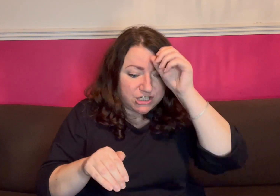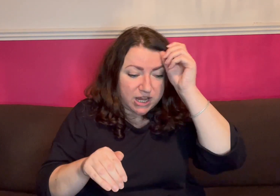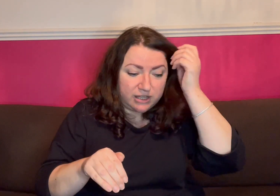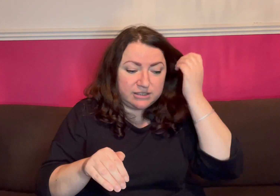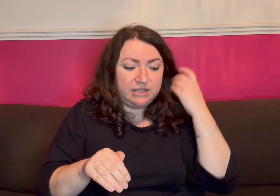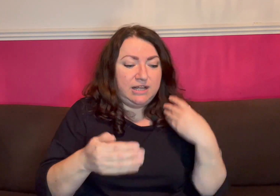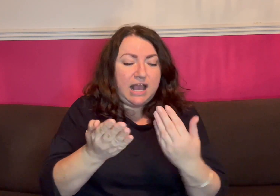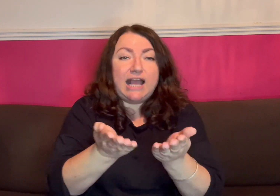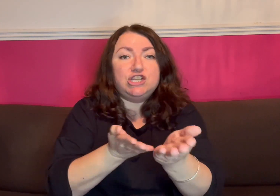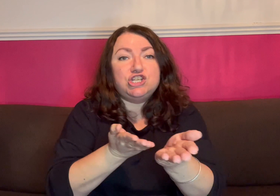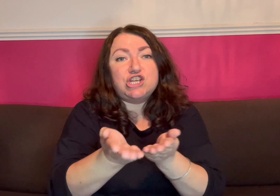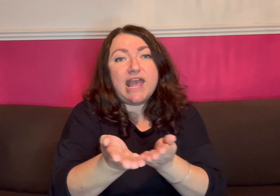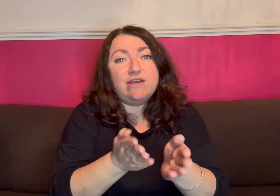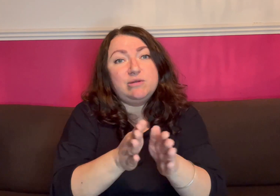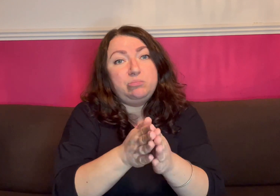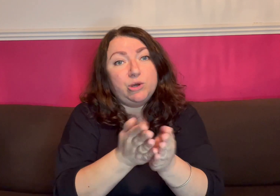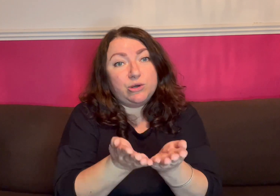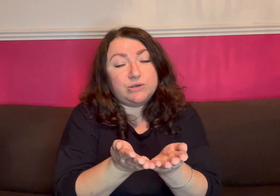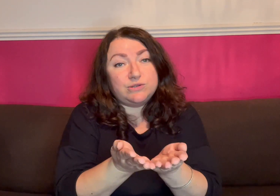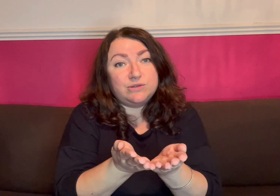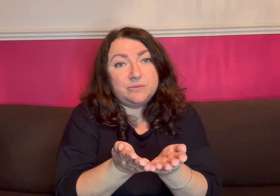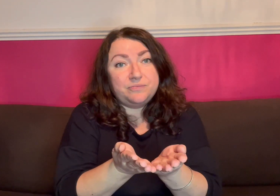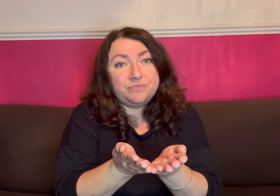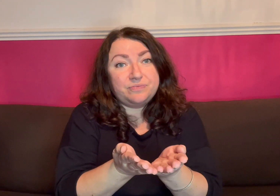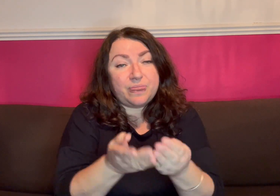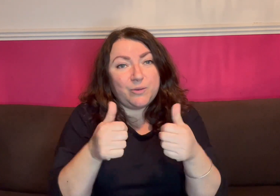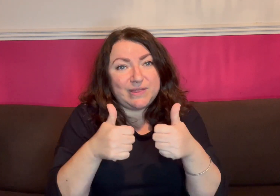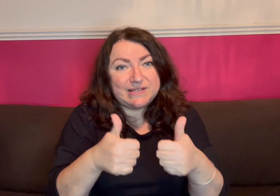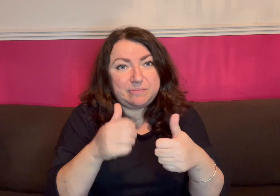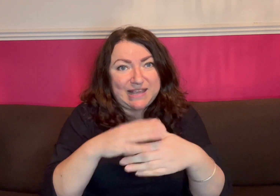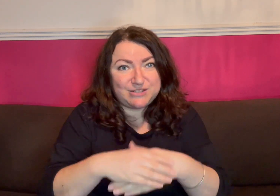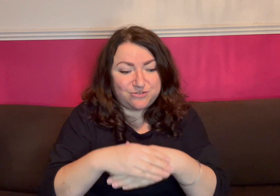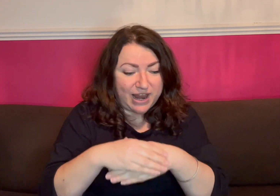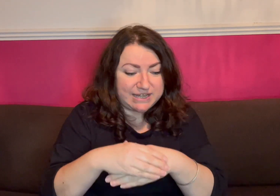treasure, and sharing books with his best friend.